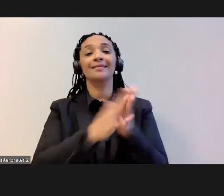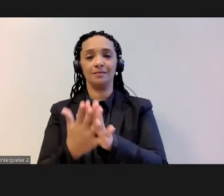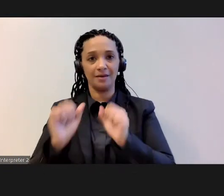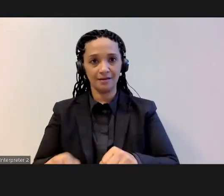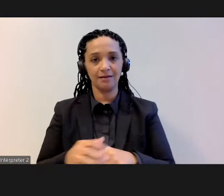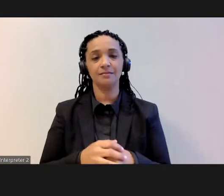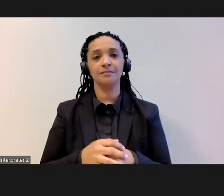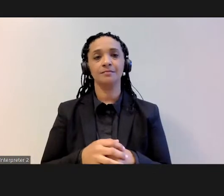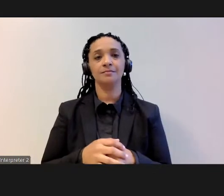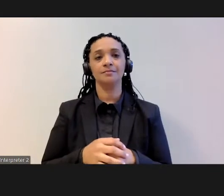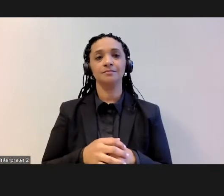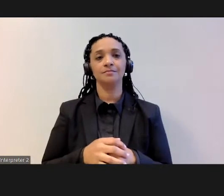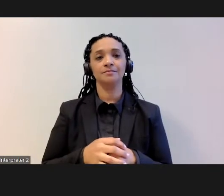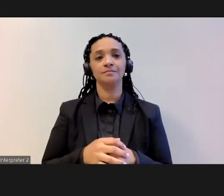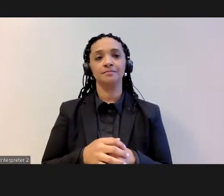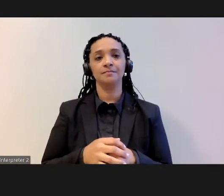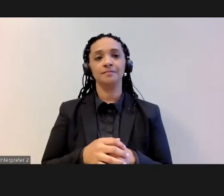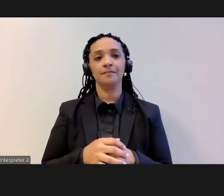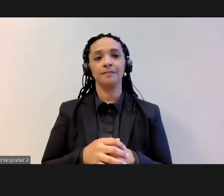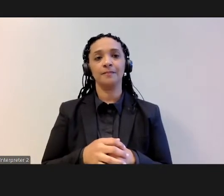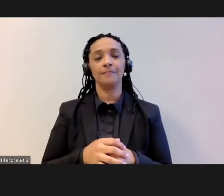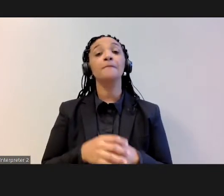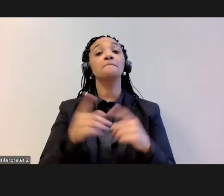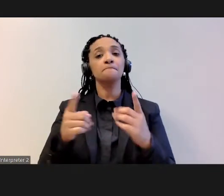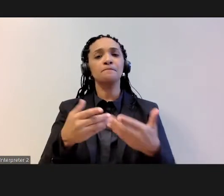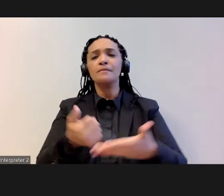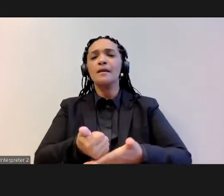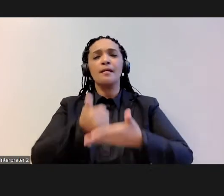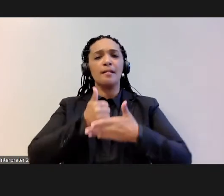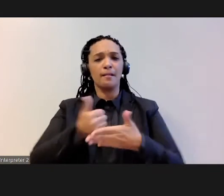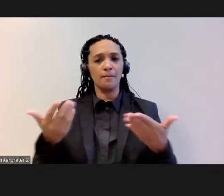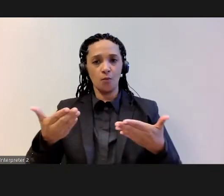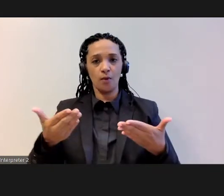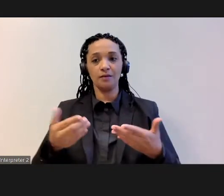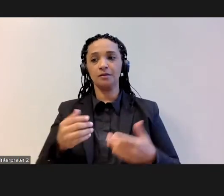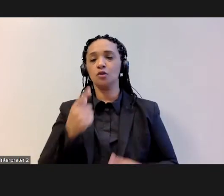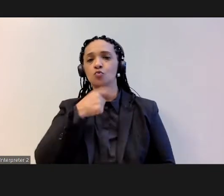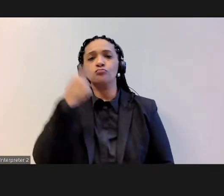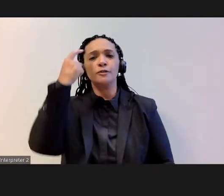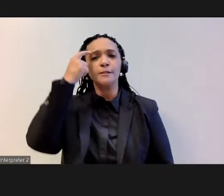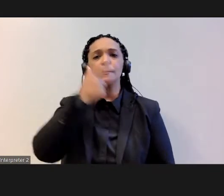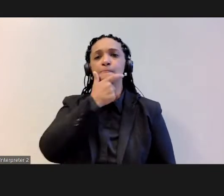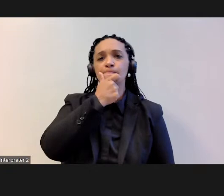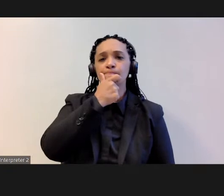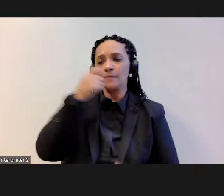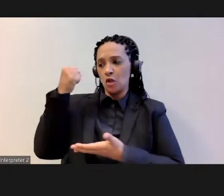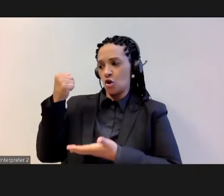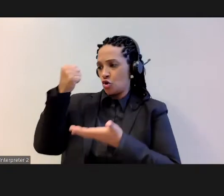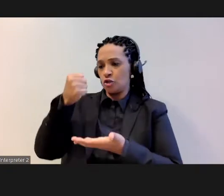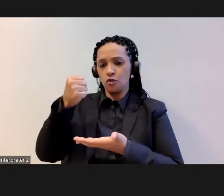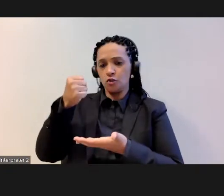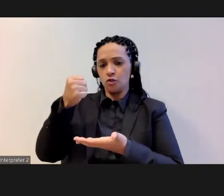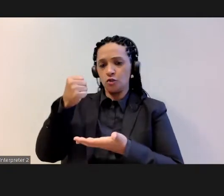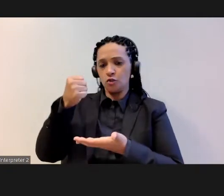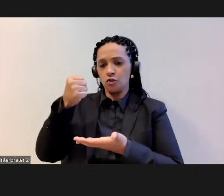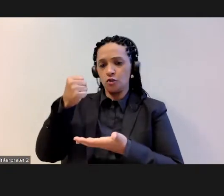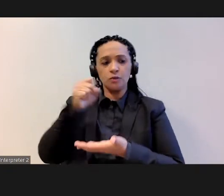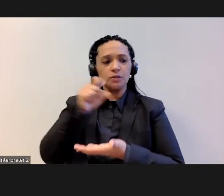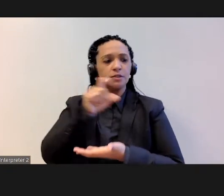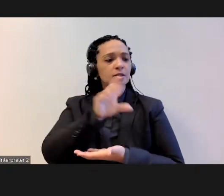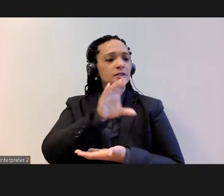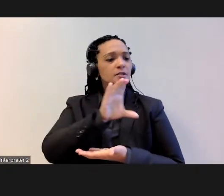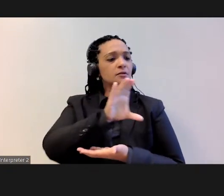us in terms of allocating resources where effort need to be